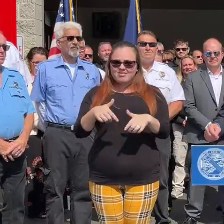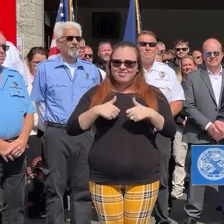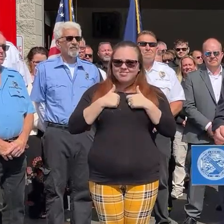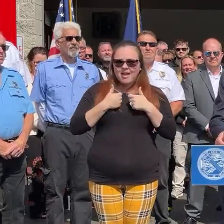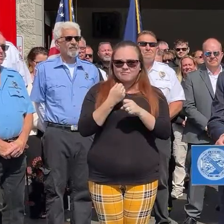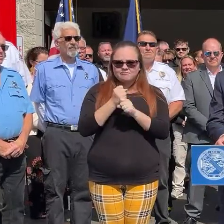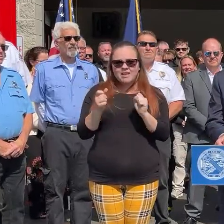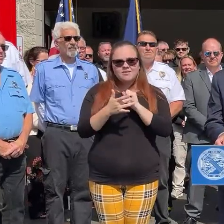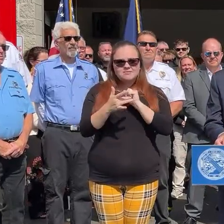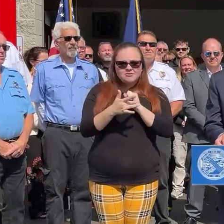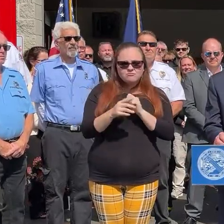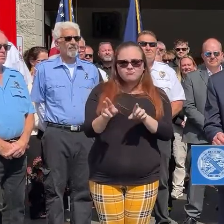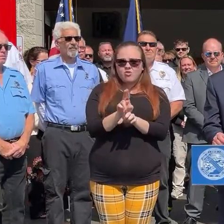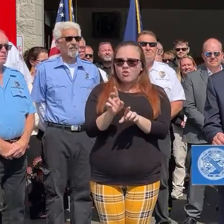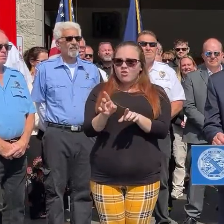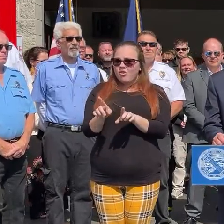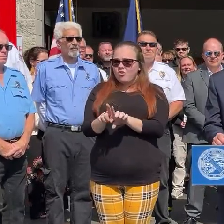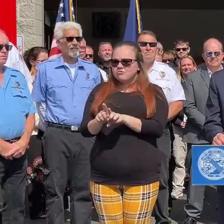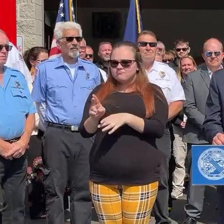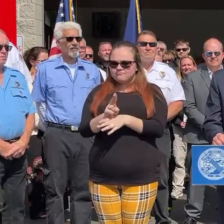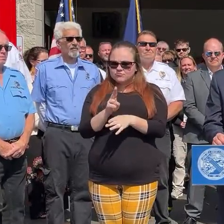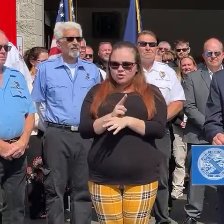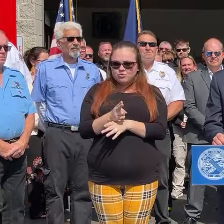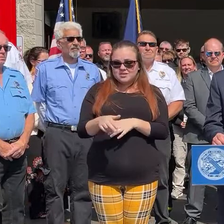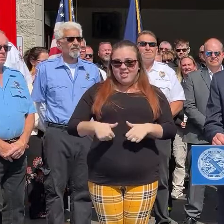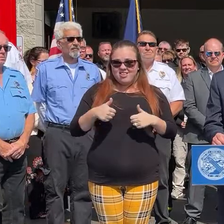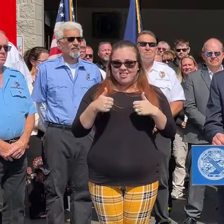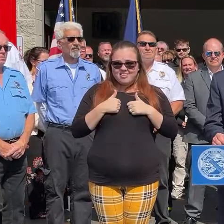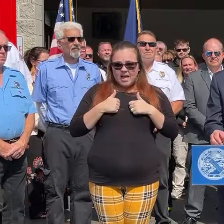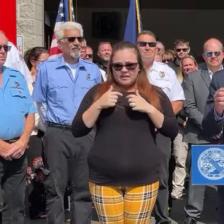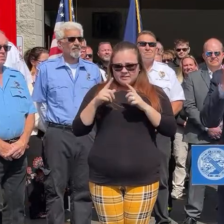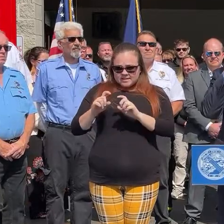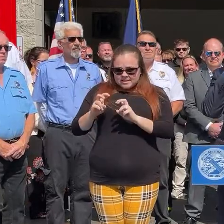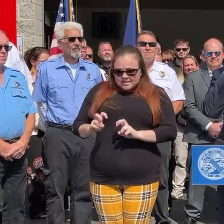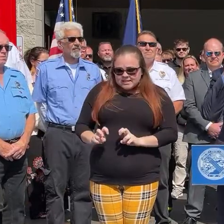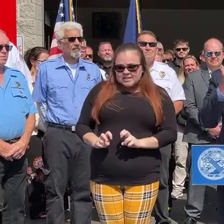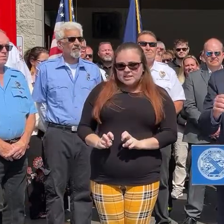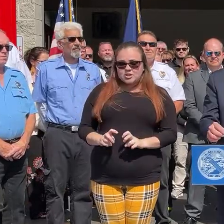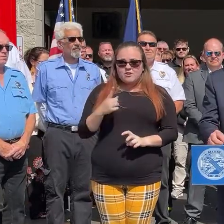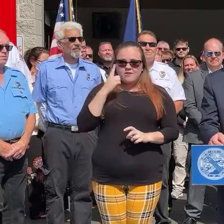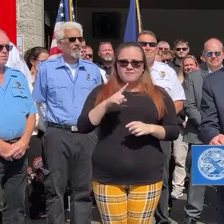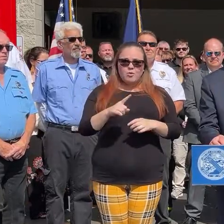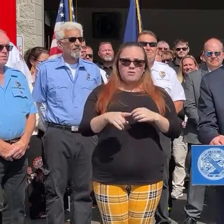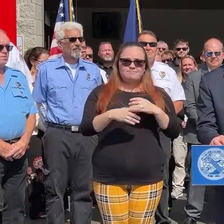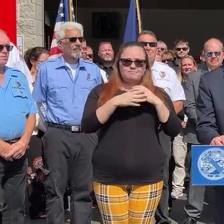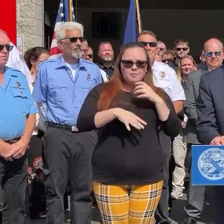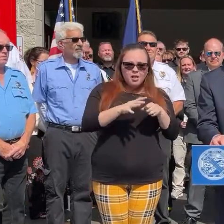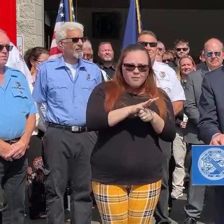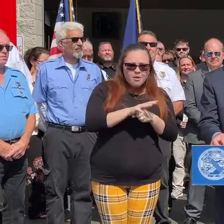well as including utilizing current LifePak monitors for cardiac monitoring, blood